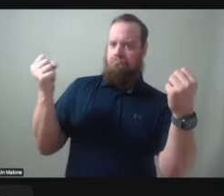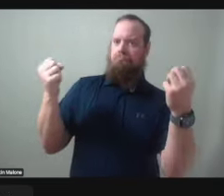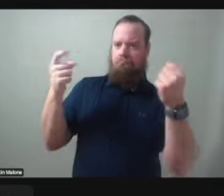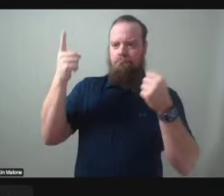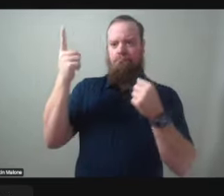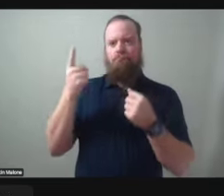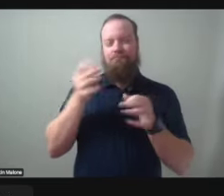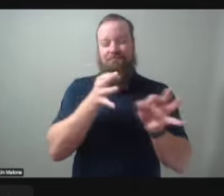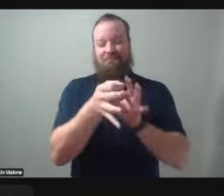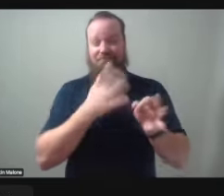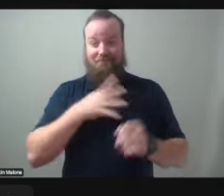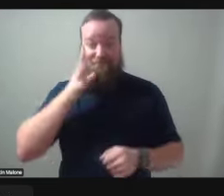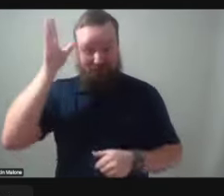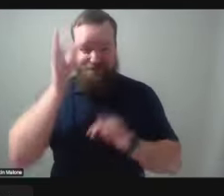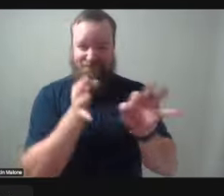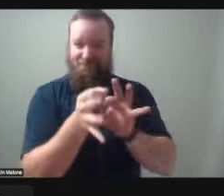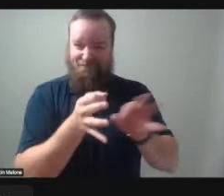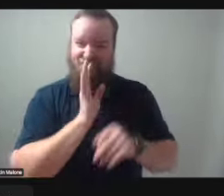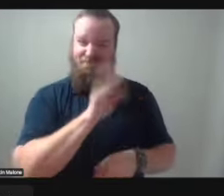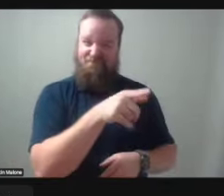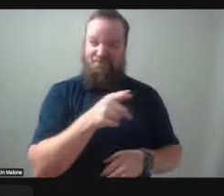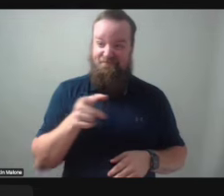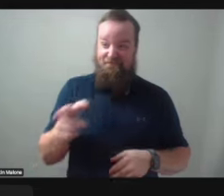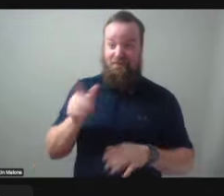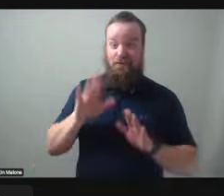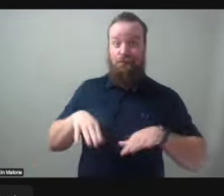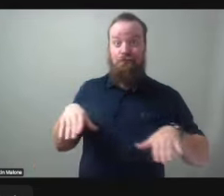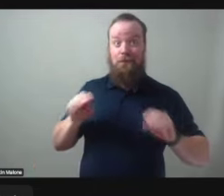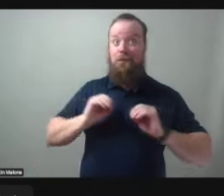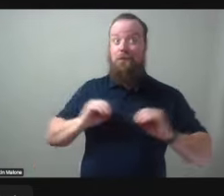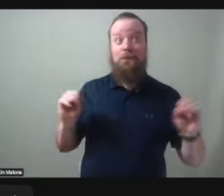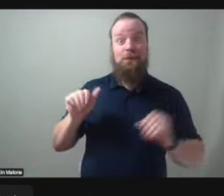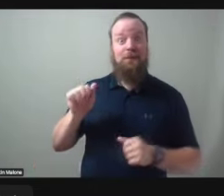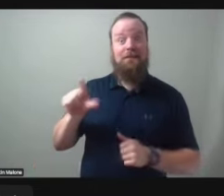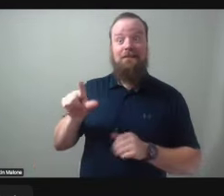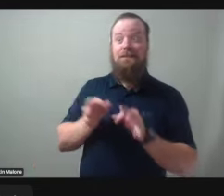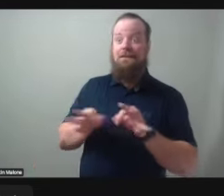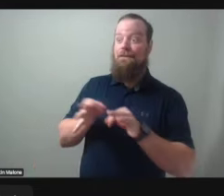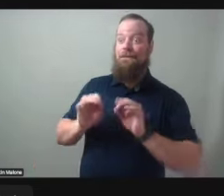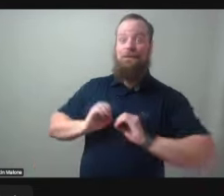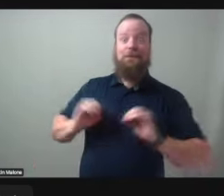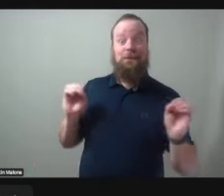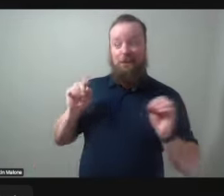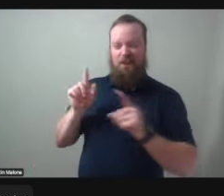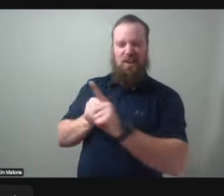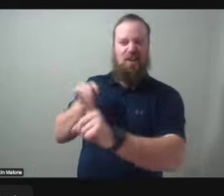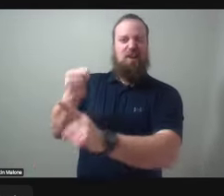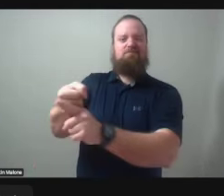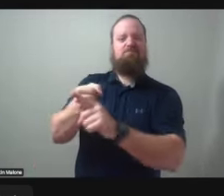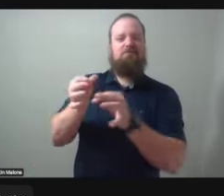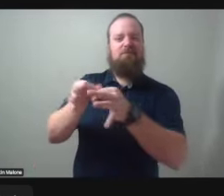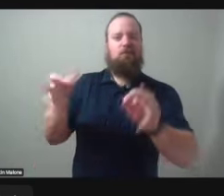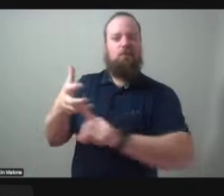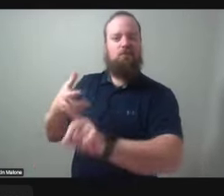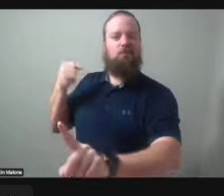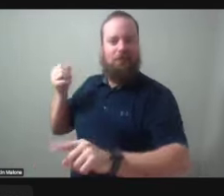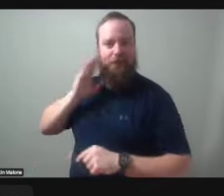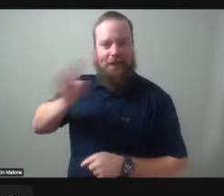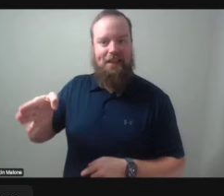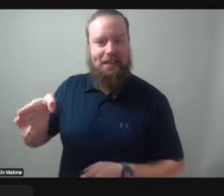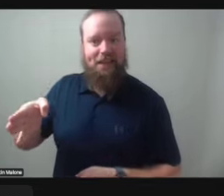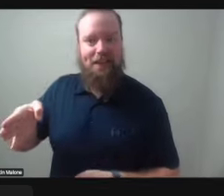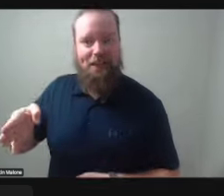So we had hearing teachers, even in preschool, who would start signing to us. And they would tell our